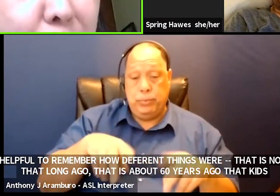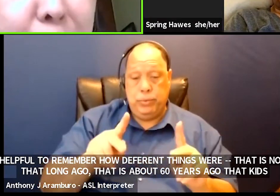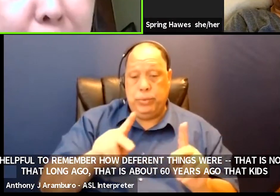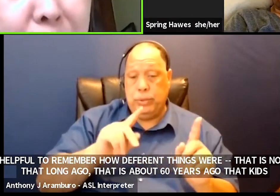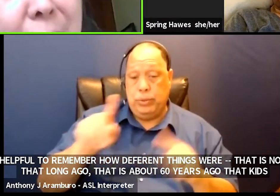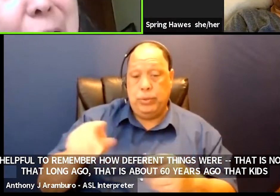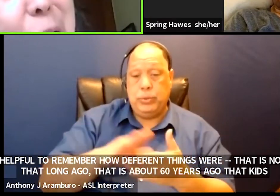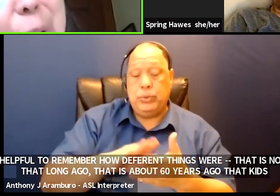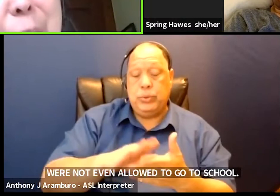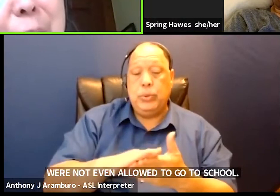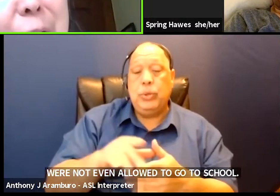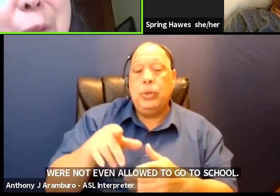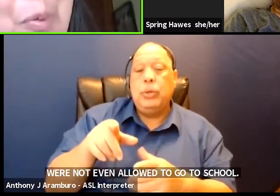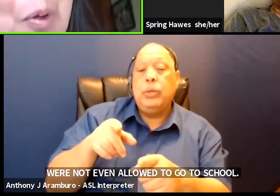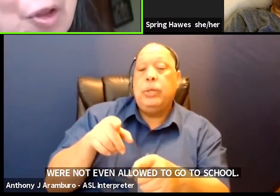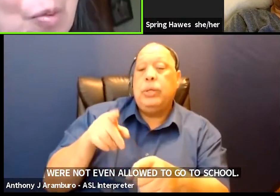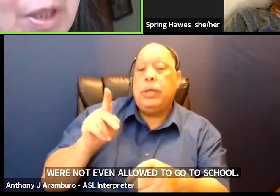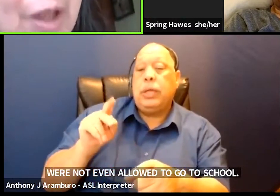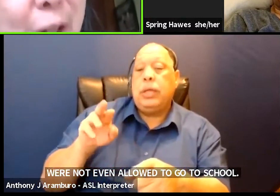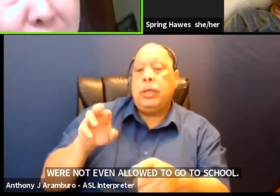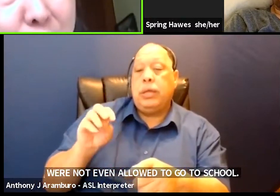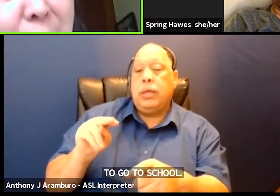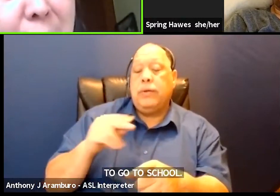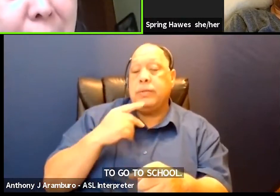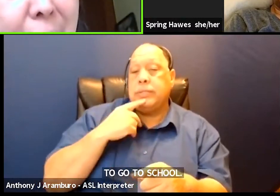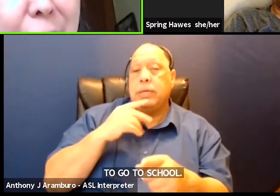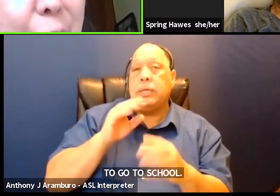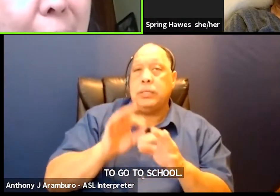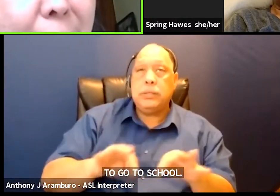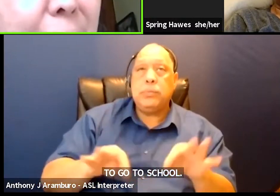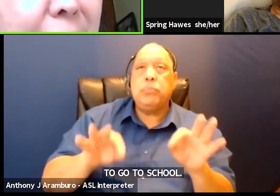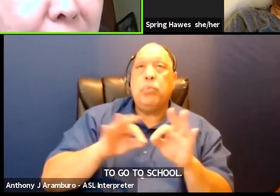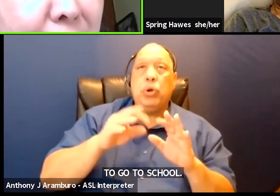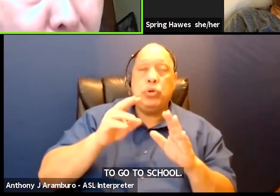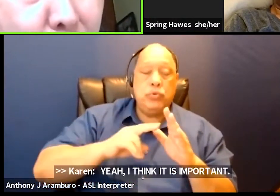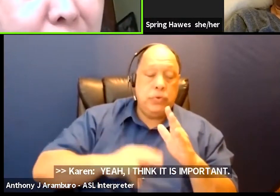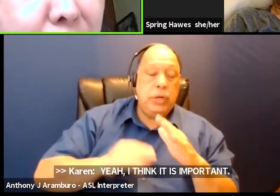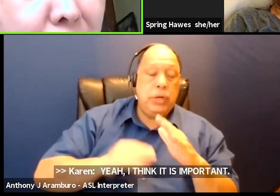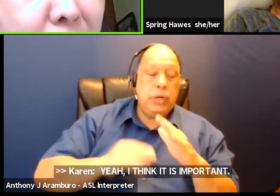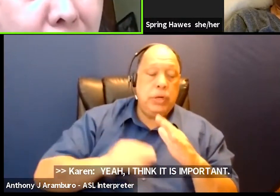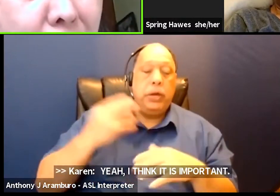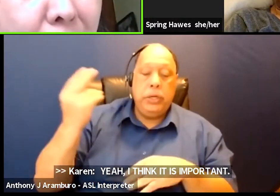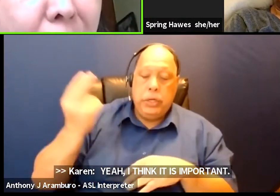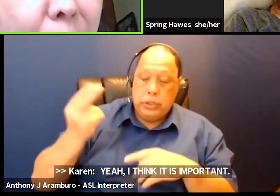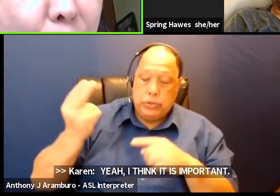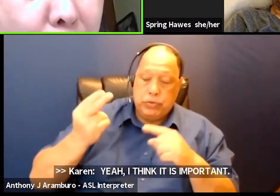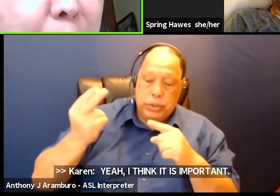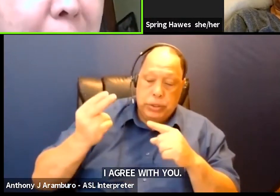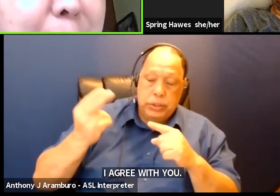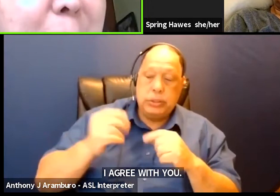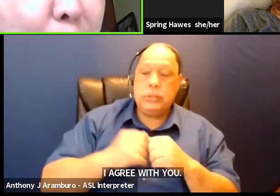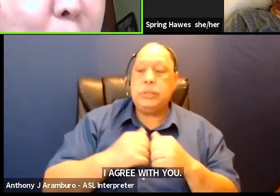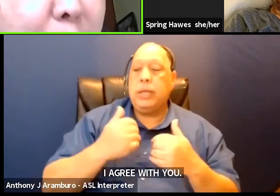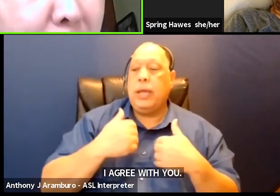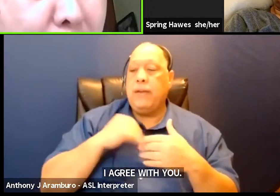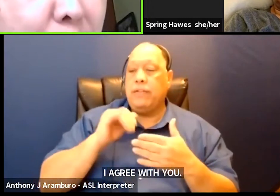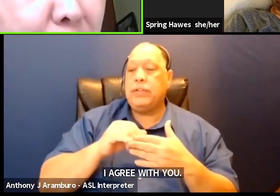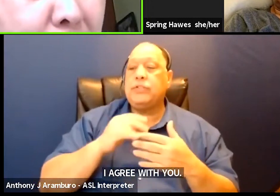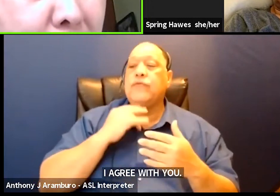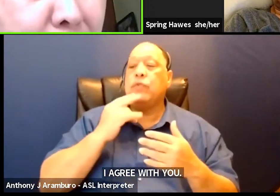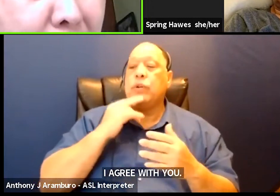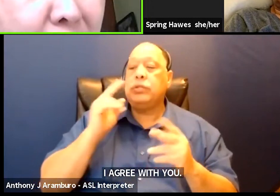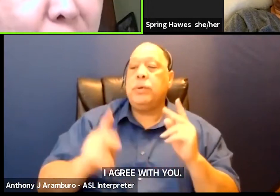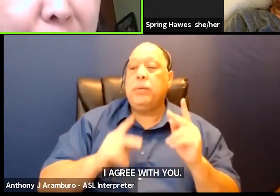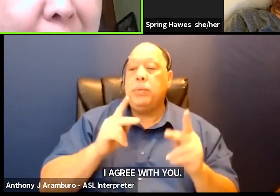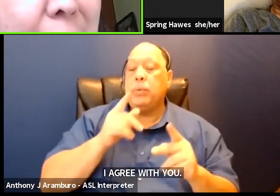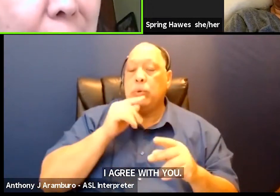I think it's important. I agree with you. I think it's important to read our history and to have these histories voiced by people who experienced